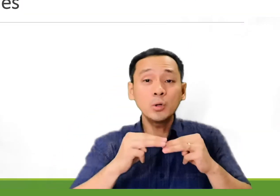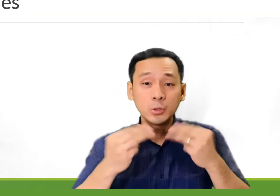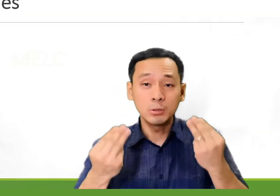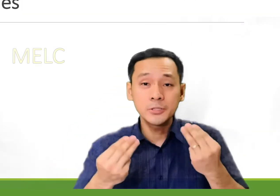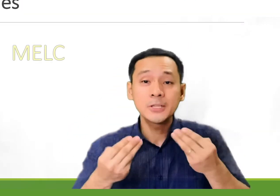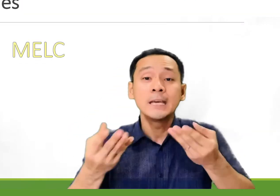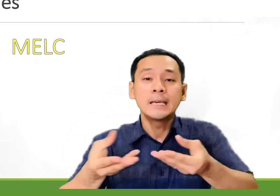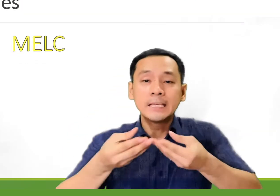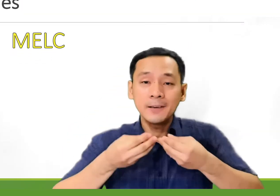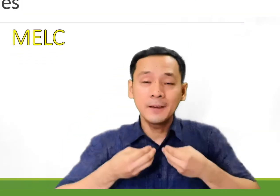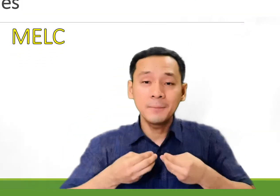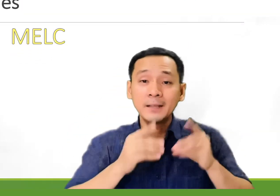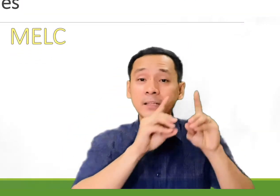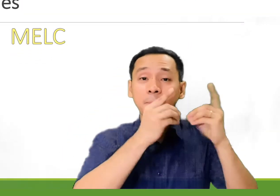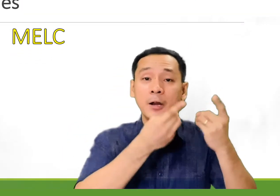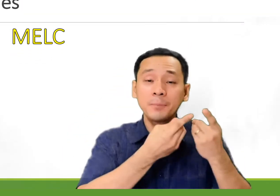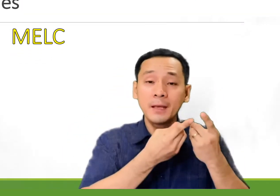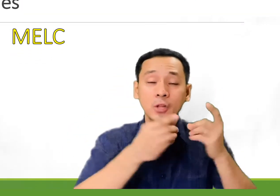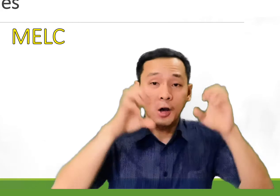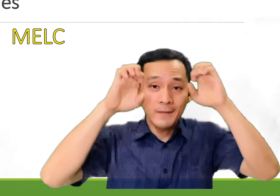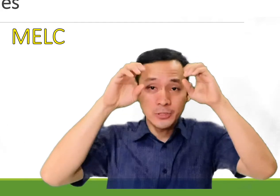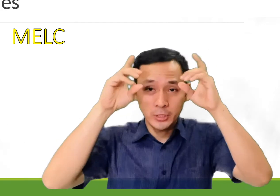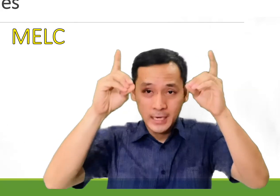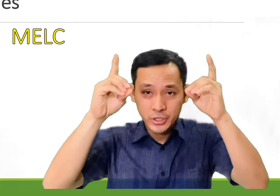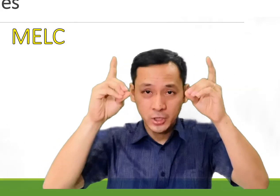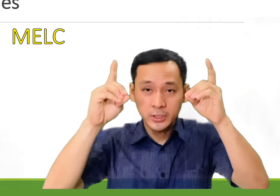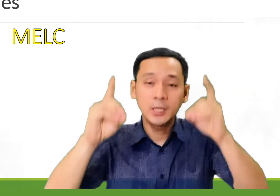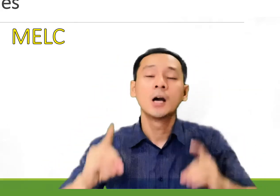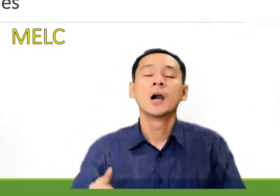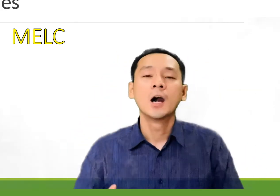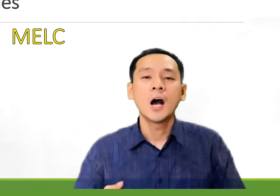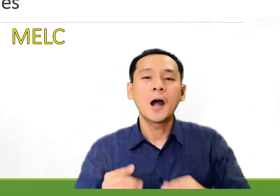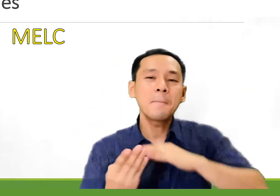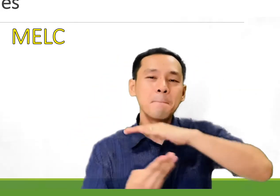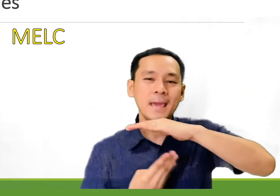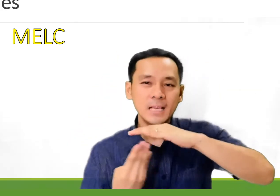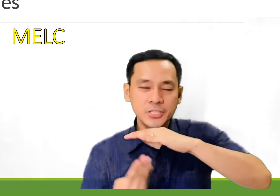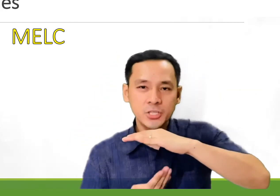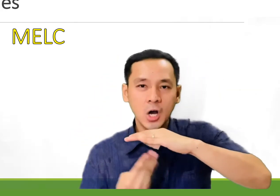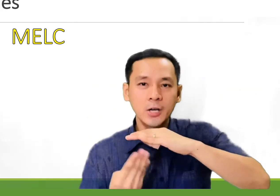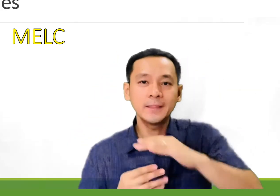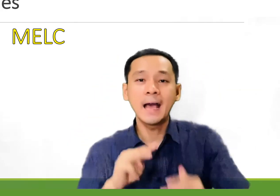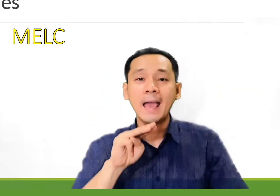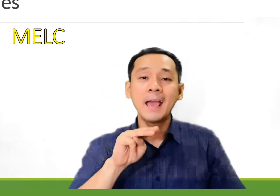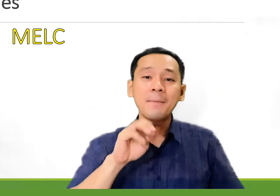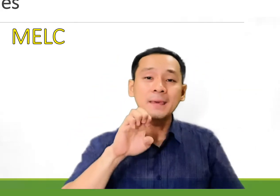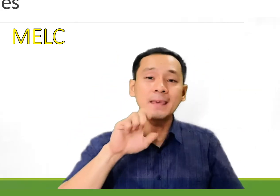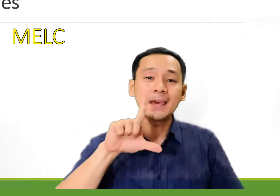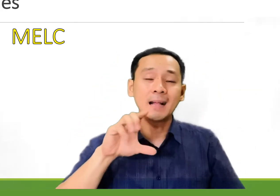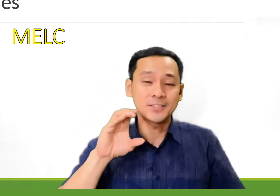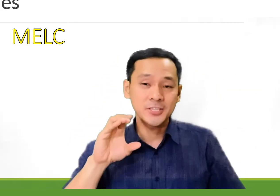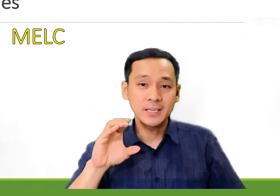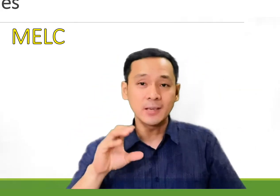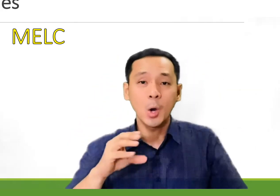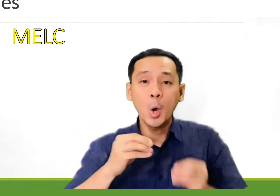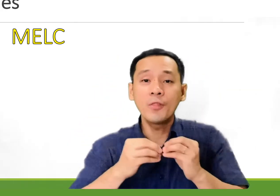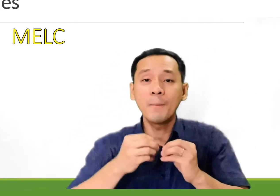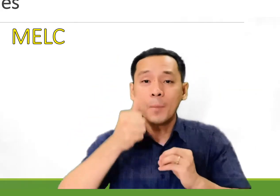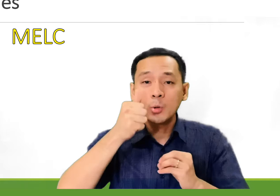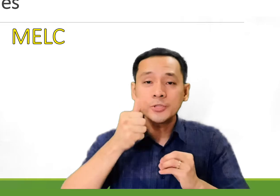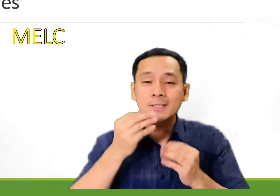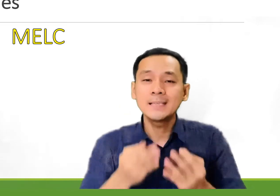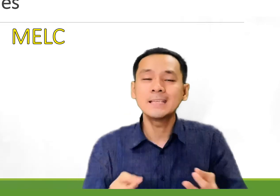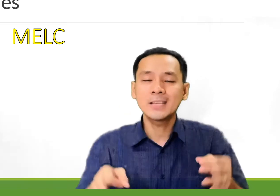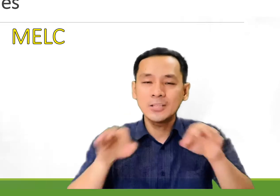learning modules given by the Department of Education are based on the MELC, or